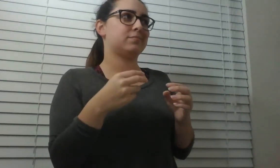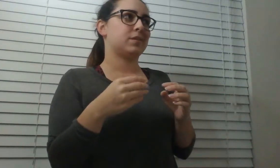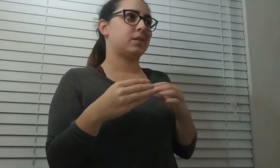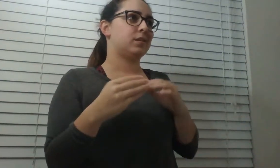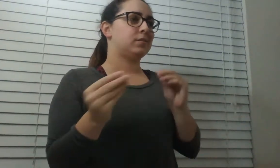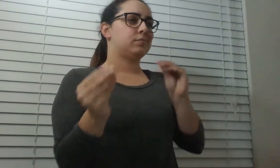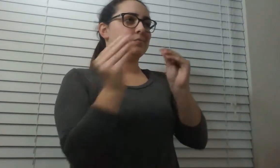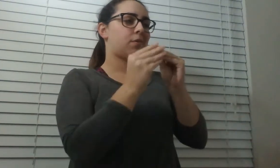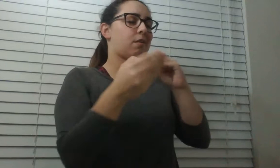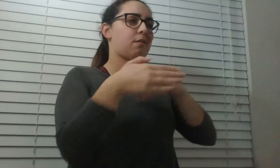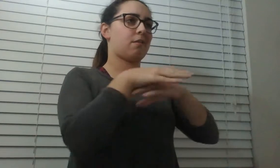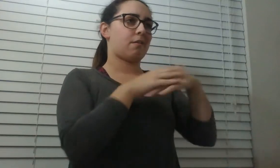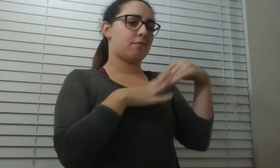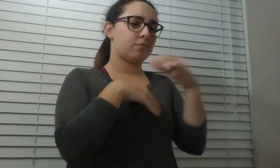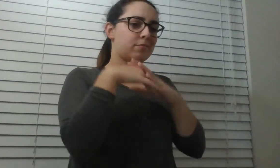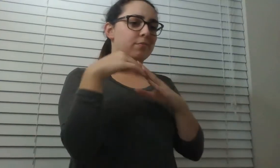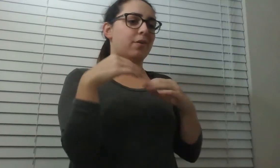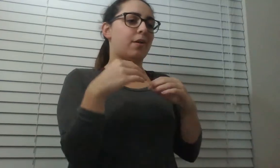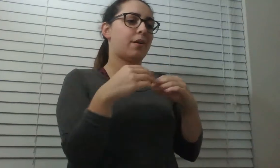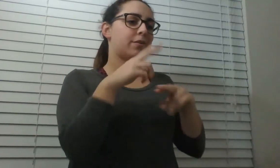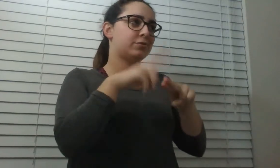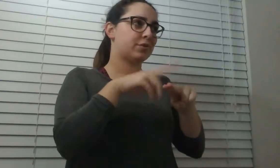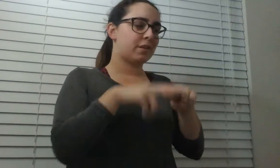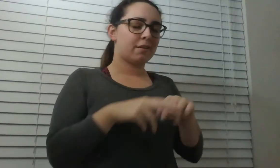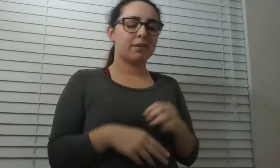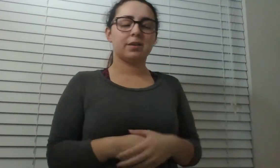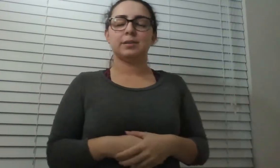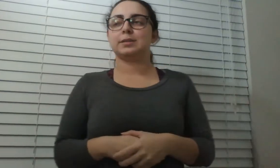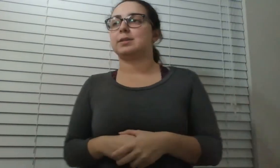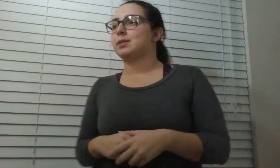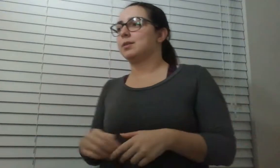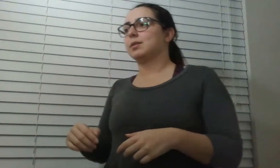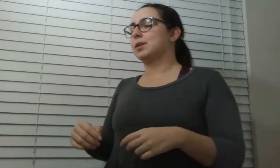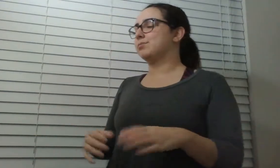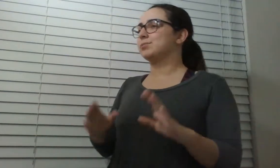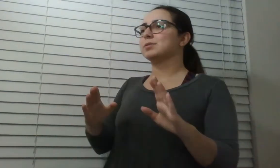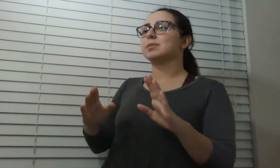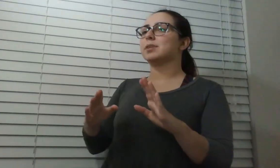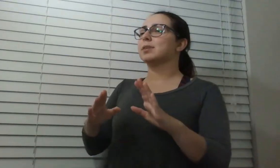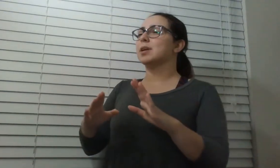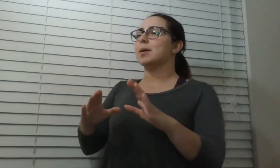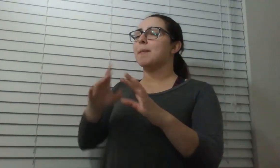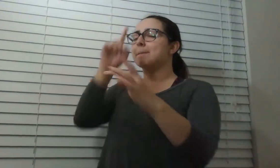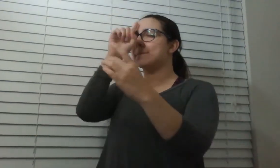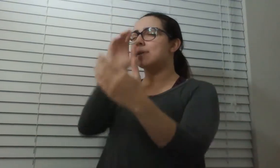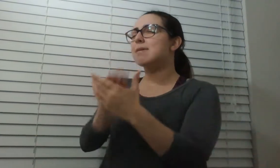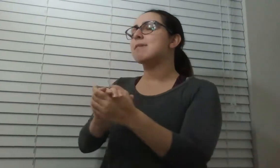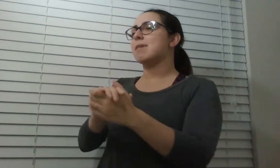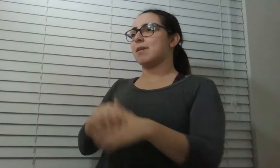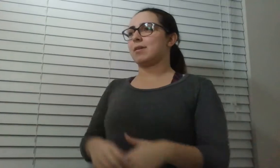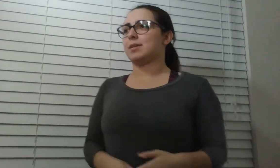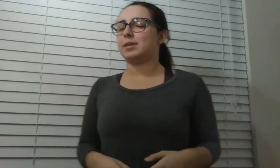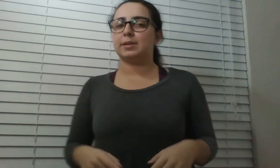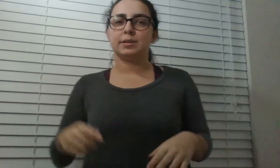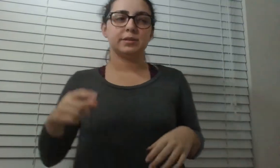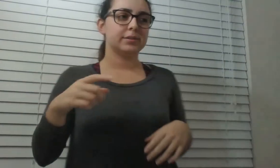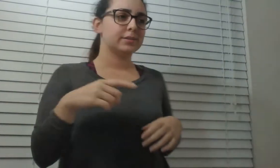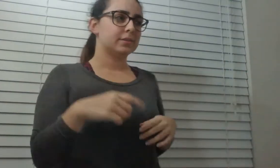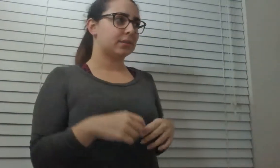up yet. Just give it a chance. There's nothing that's going to seep into me. There is. No, there